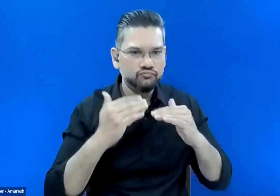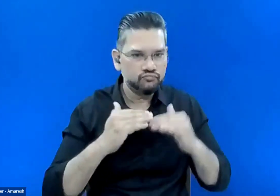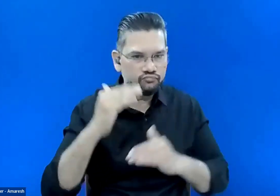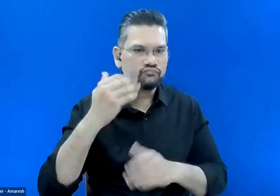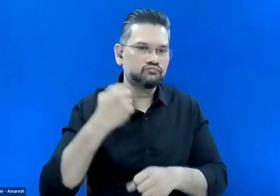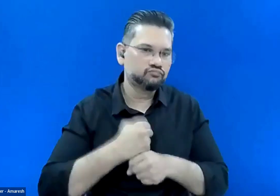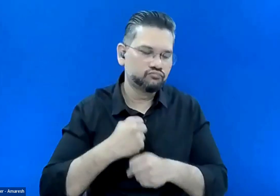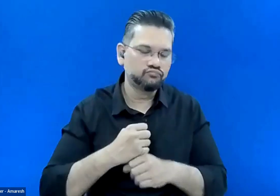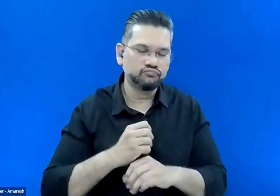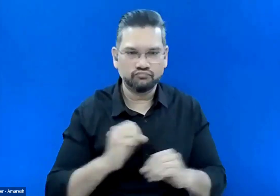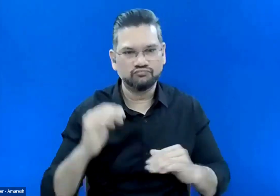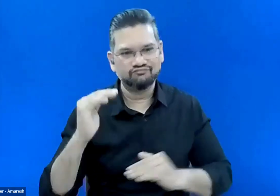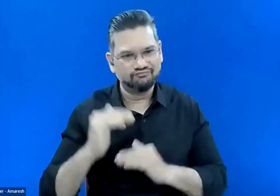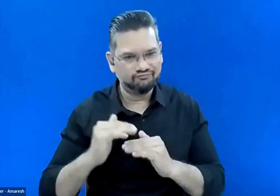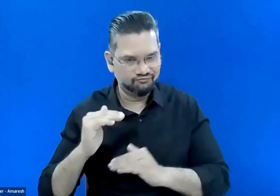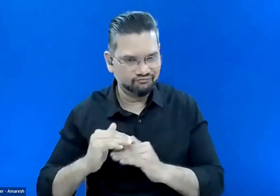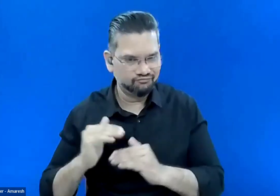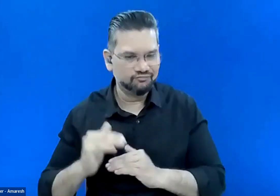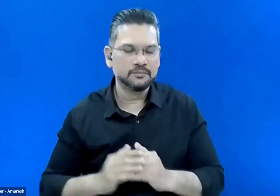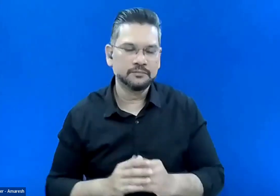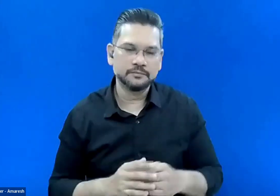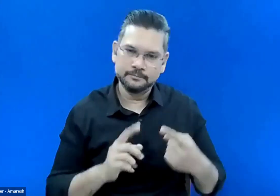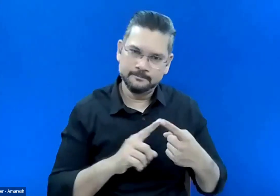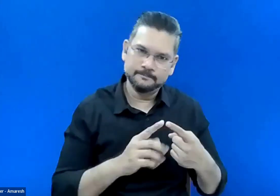employment. And then number two,